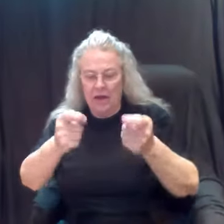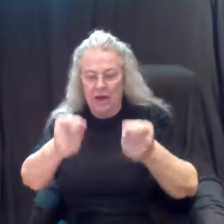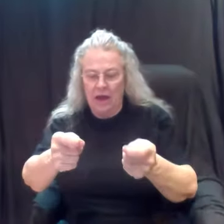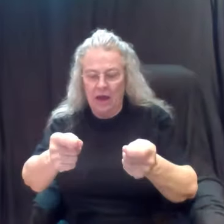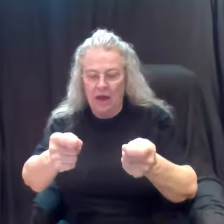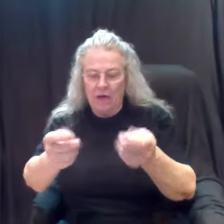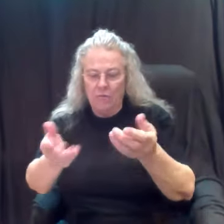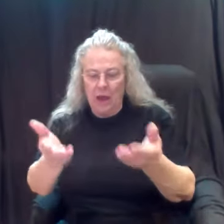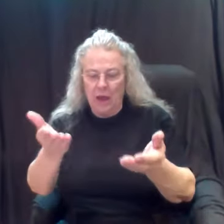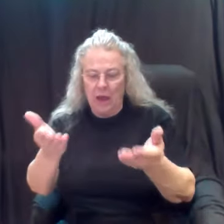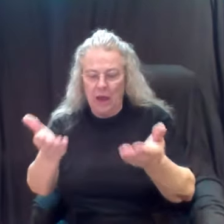gift may